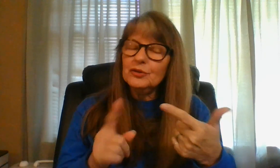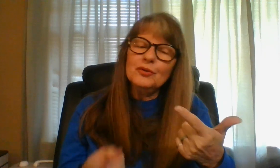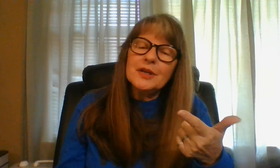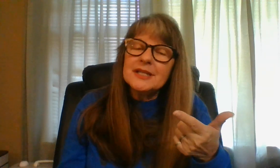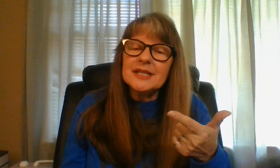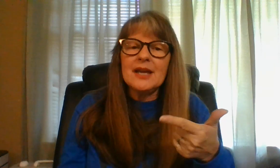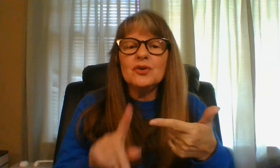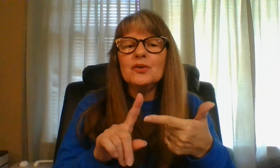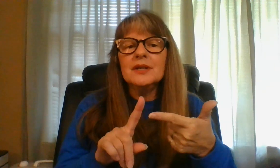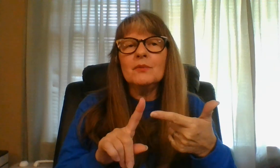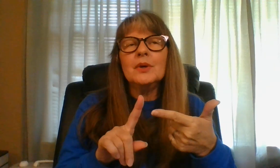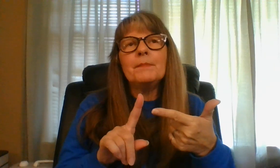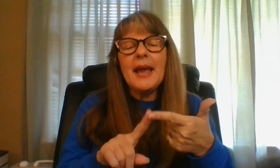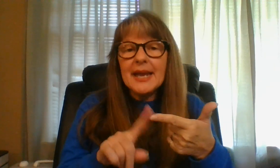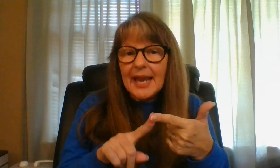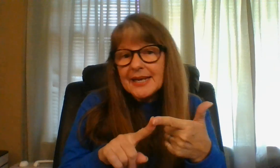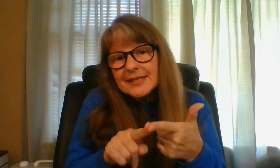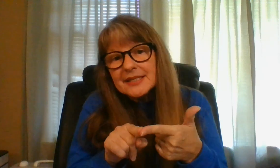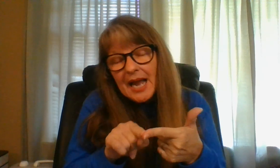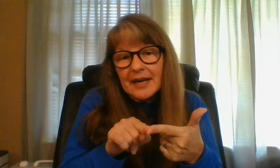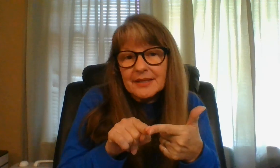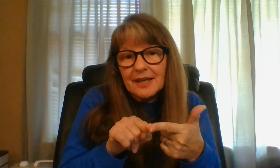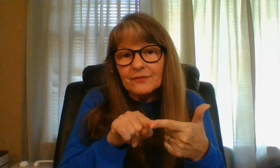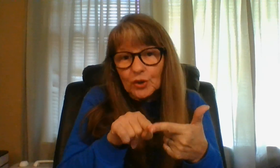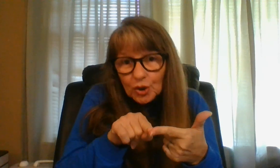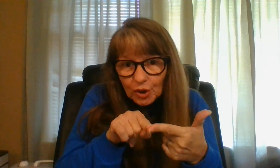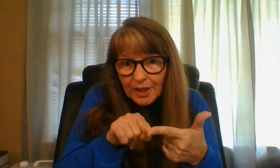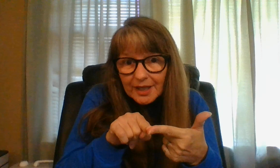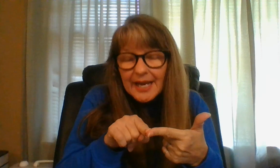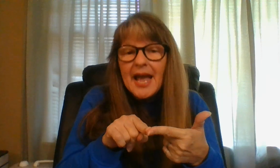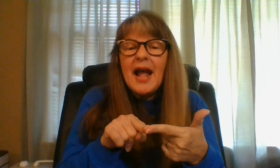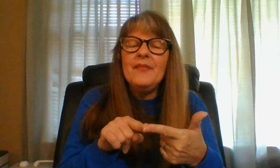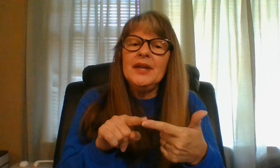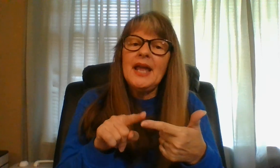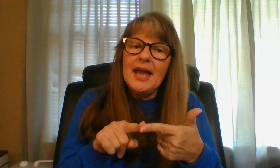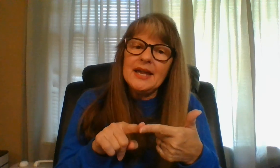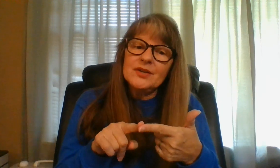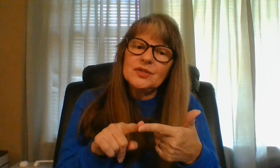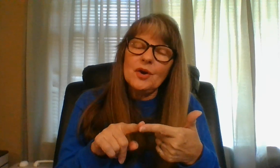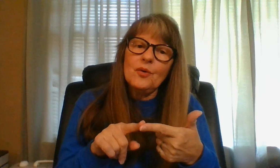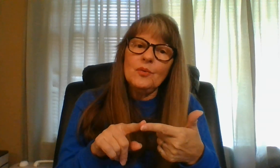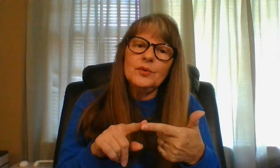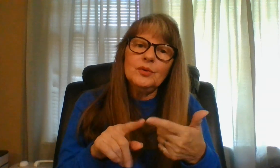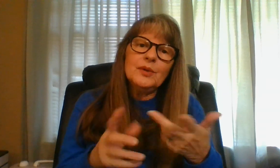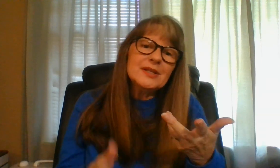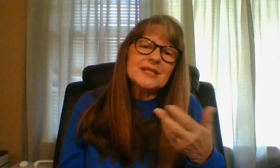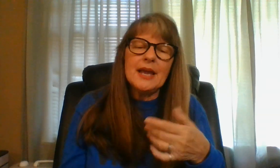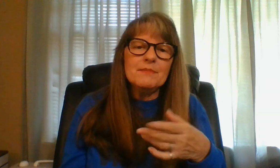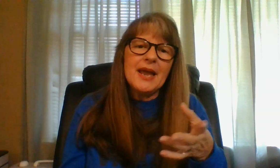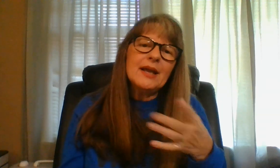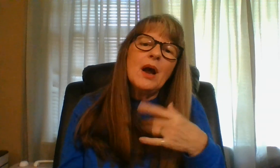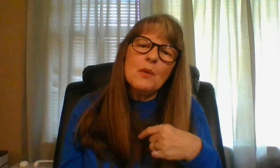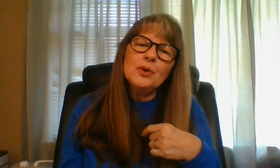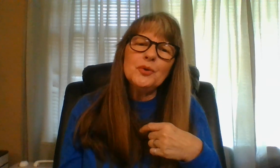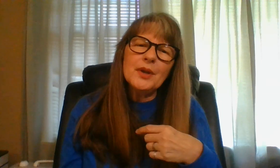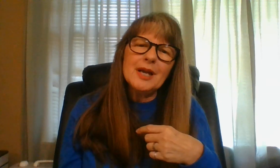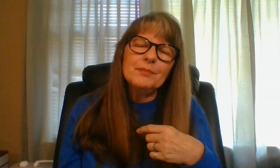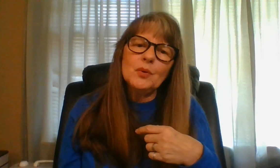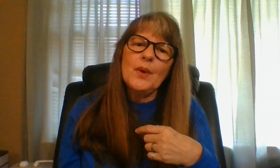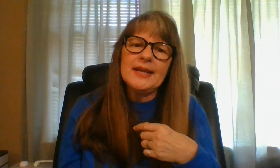You could say, well, pancakes is kind of the sign for cook and then eggs. So you could say make, we'll do it a couple of